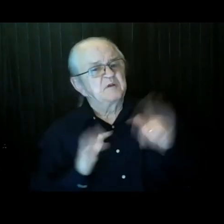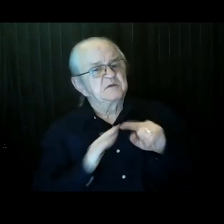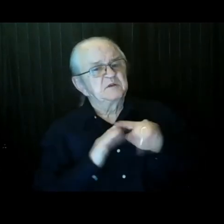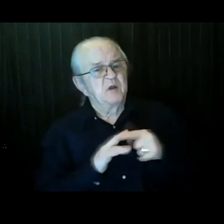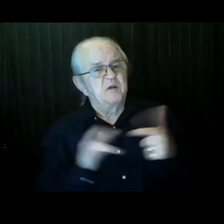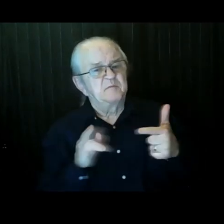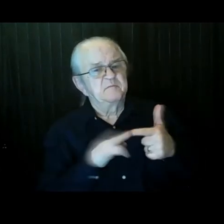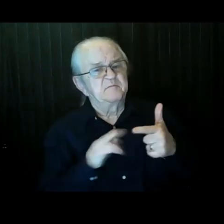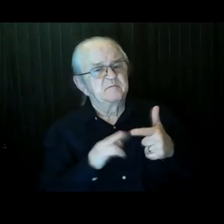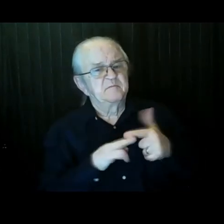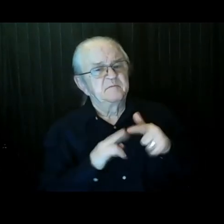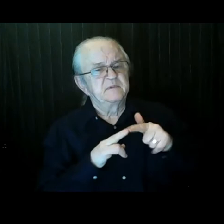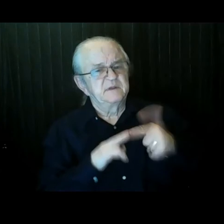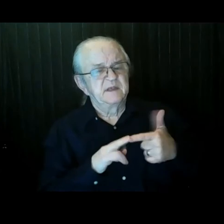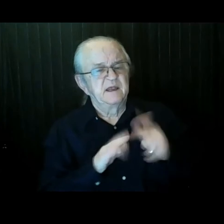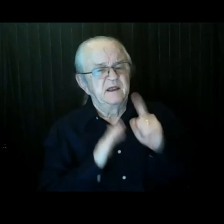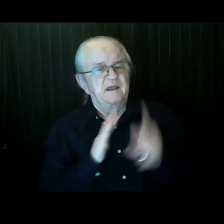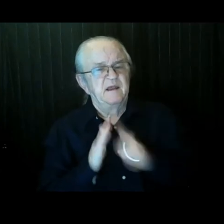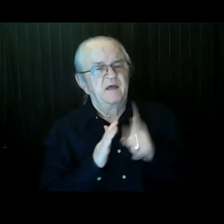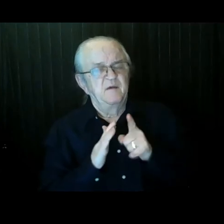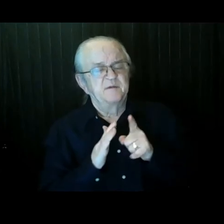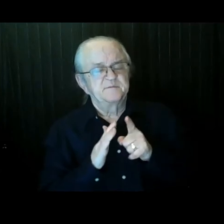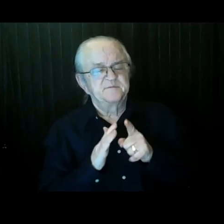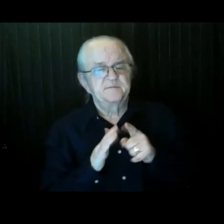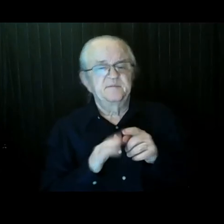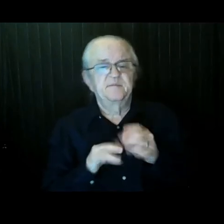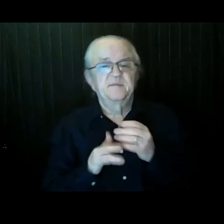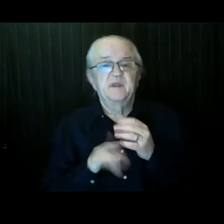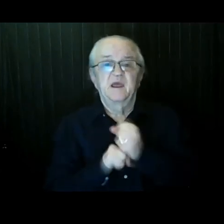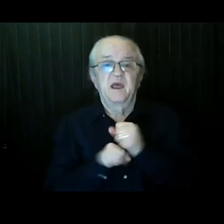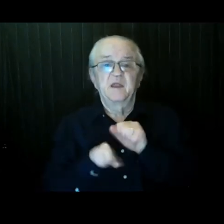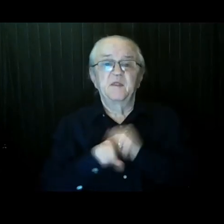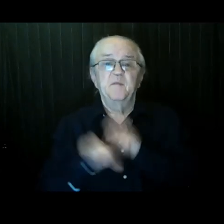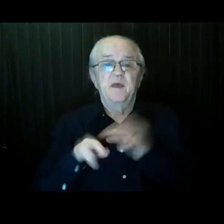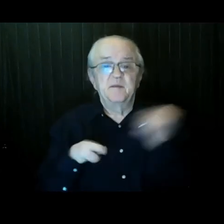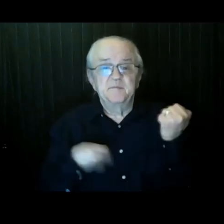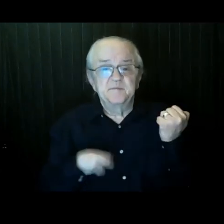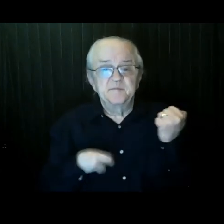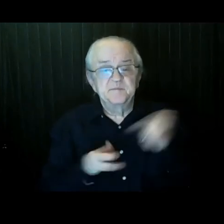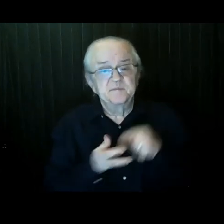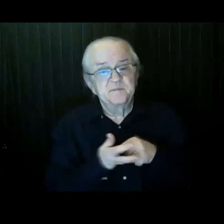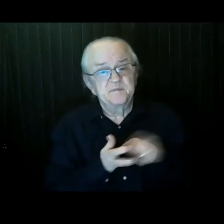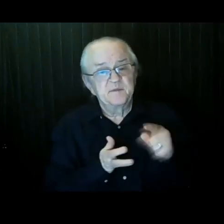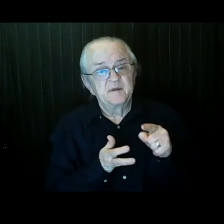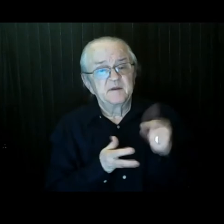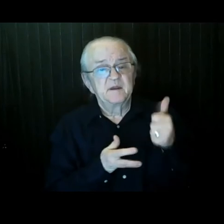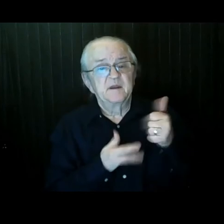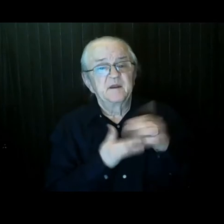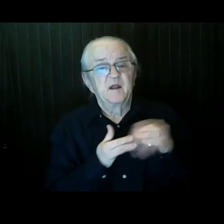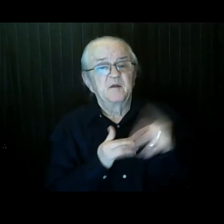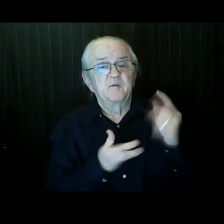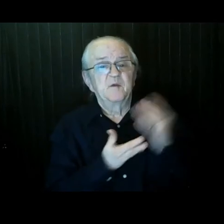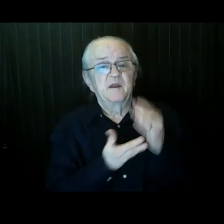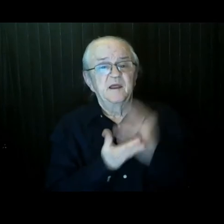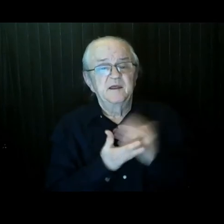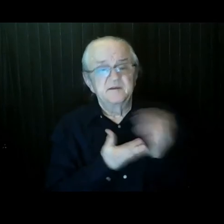hour. So he got himself a mandolin, took one lesson, paid his $10, and that was it. He took his mandolin